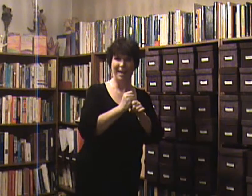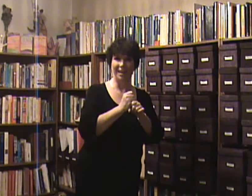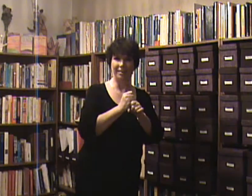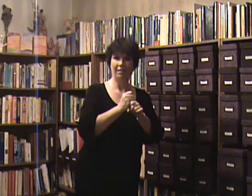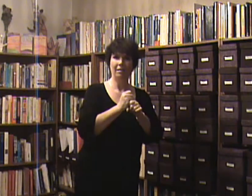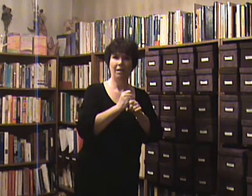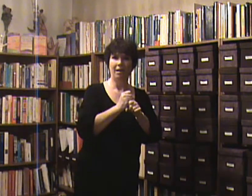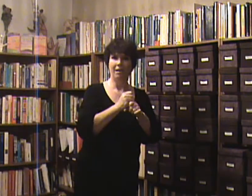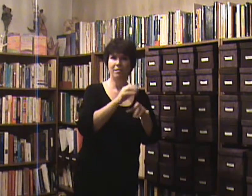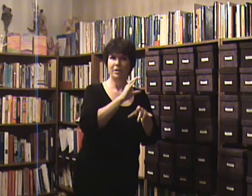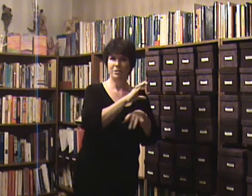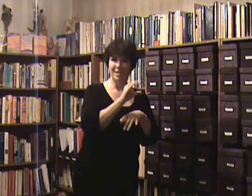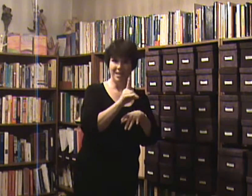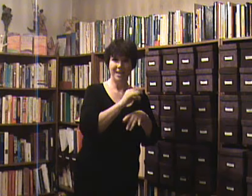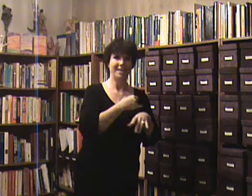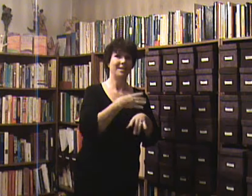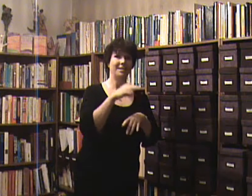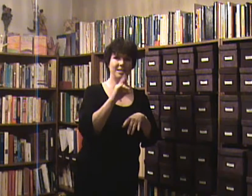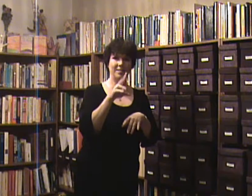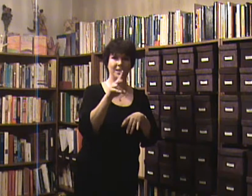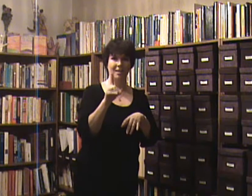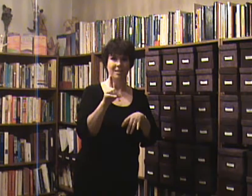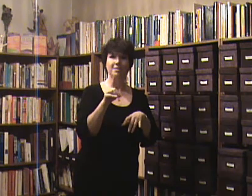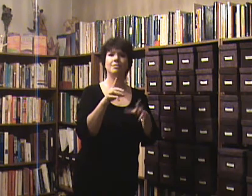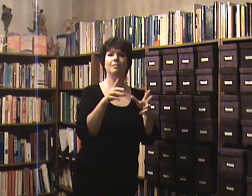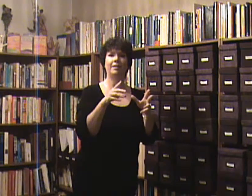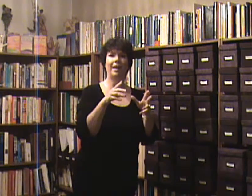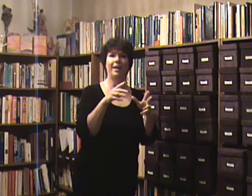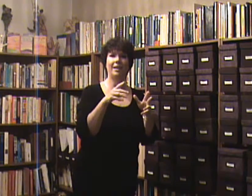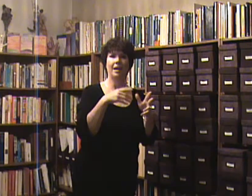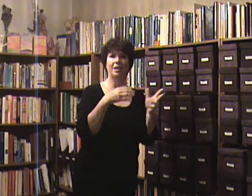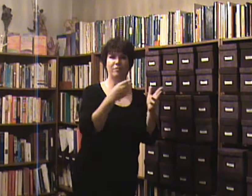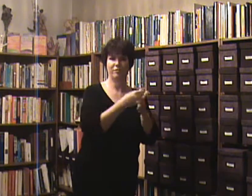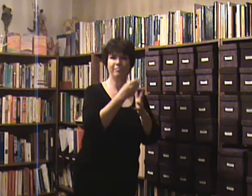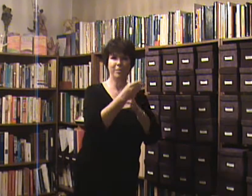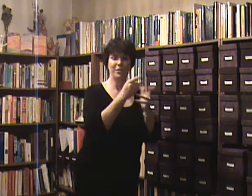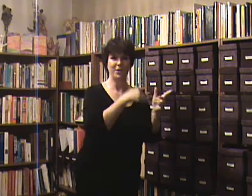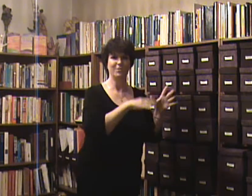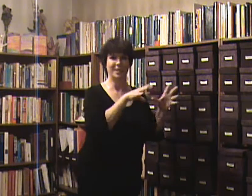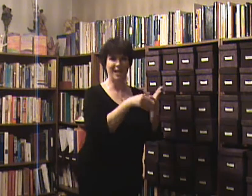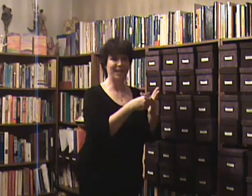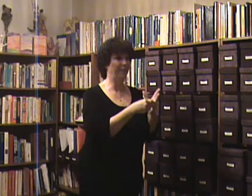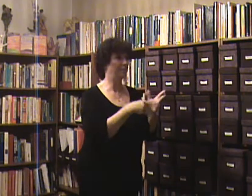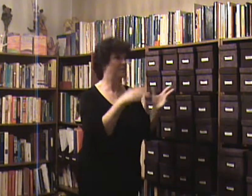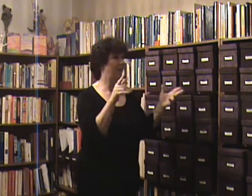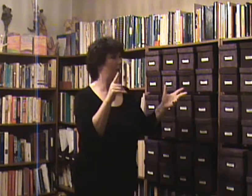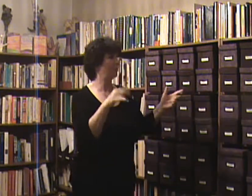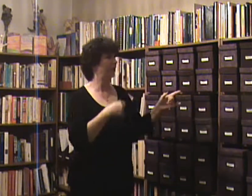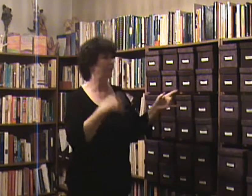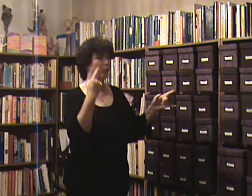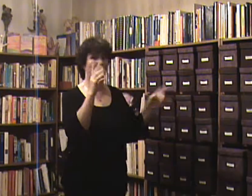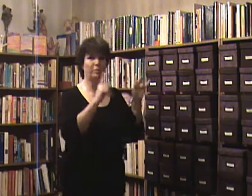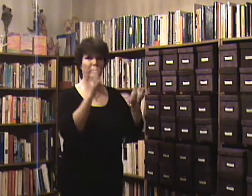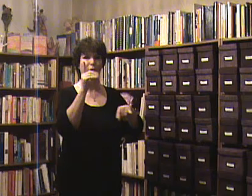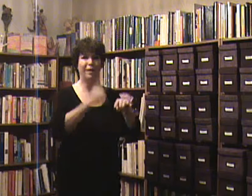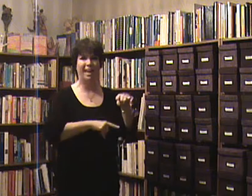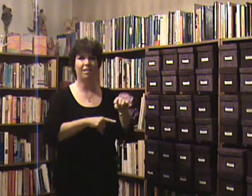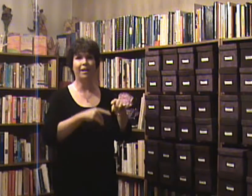made their CDs and DVDs, and I have bought those and added them to the library for people who cannot